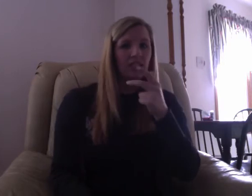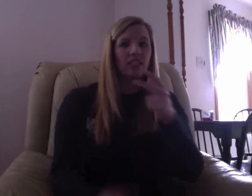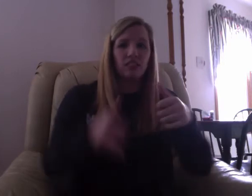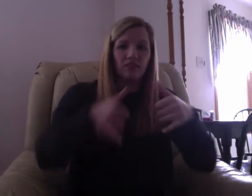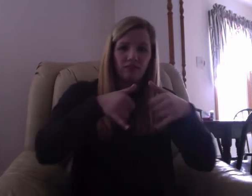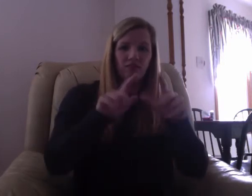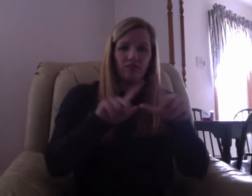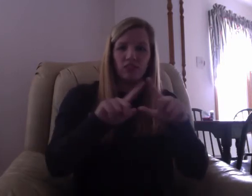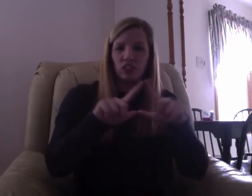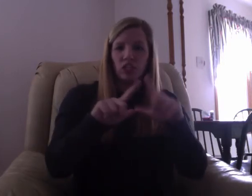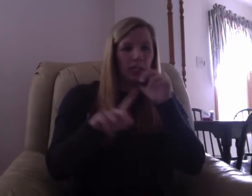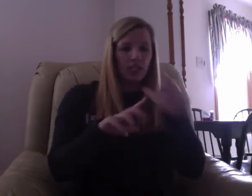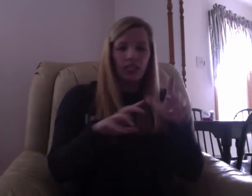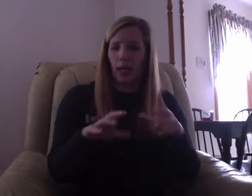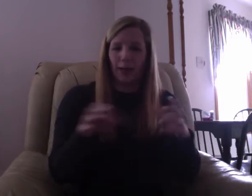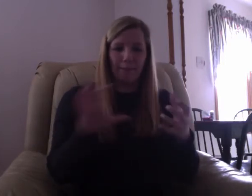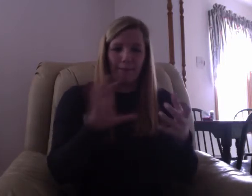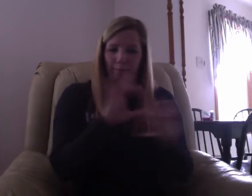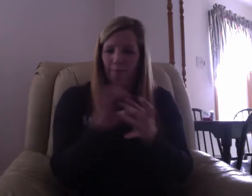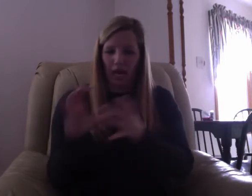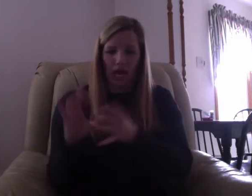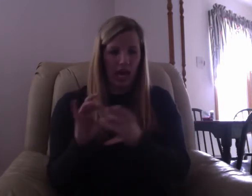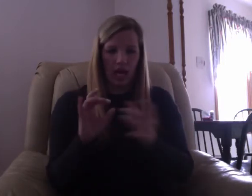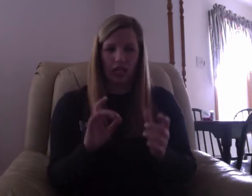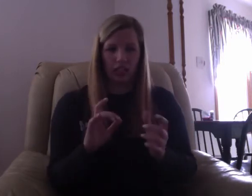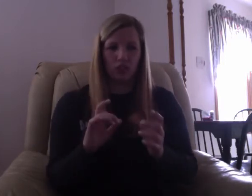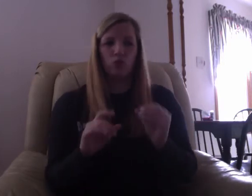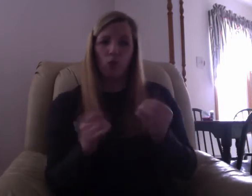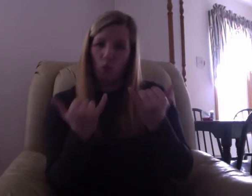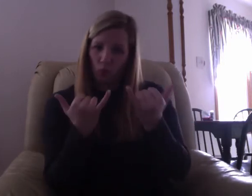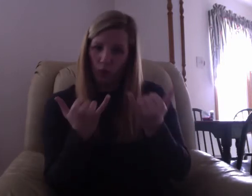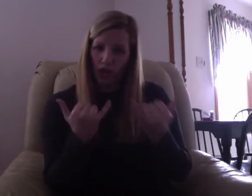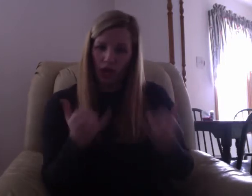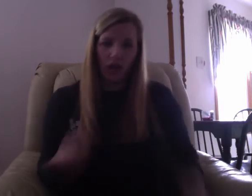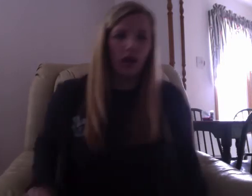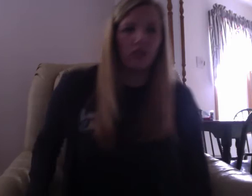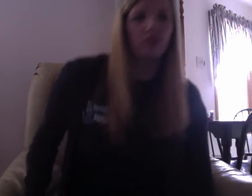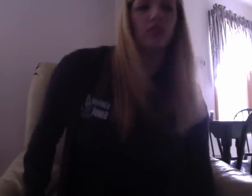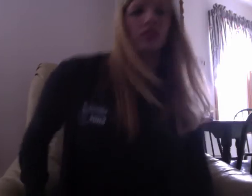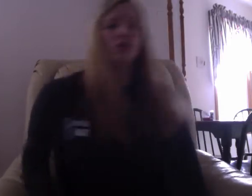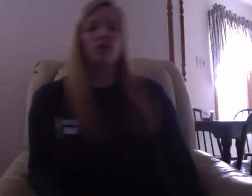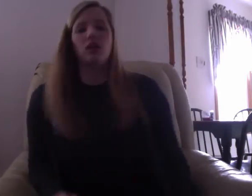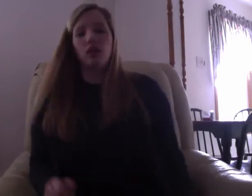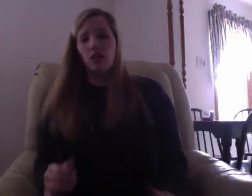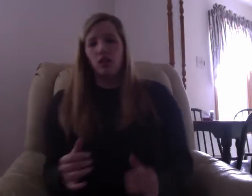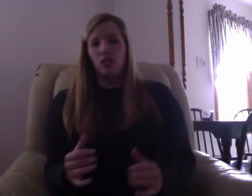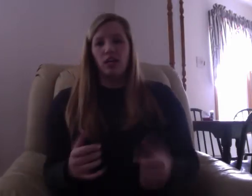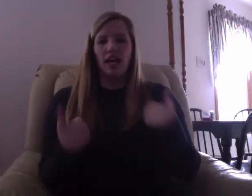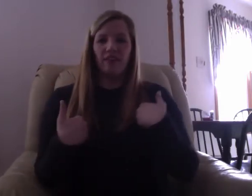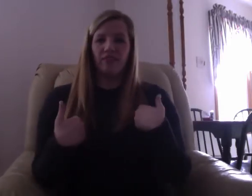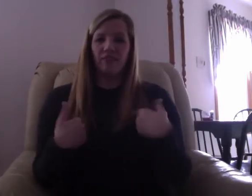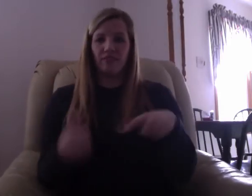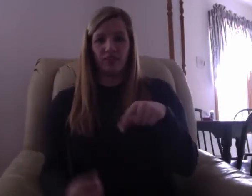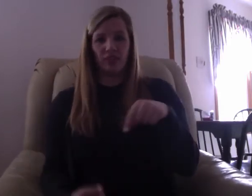born intersex. So that's another letter that's being added as well, which is why, having queer is nice in that you don't have to spell out